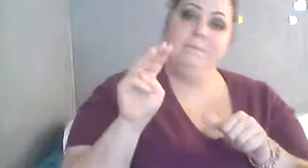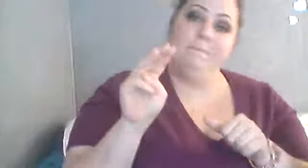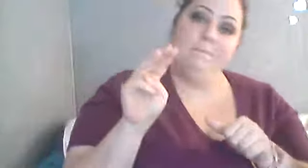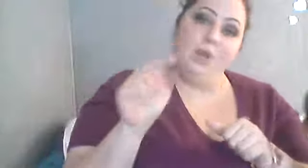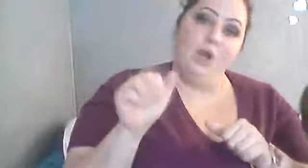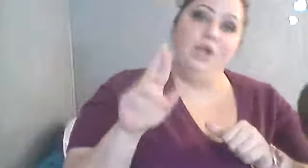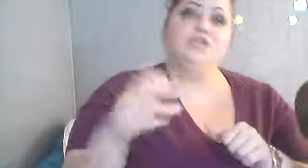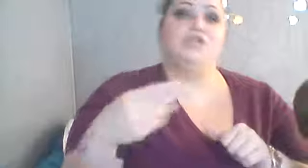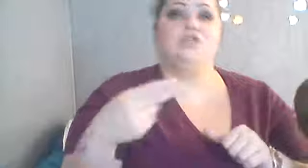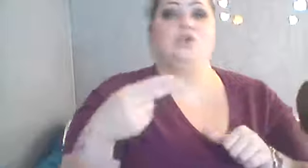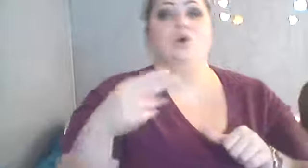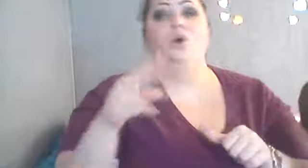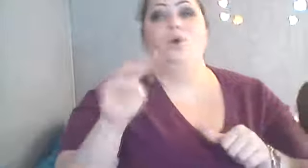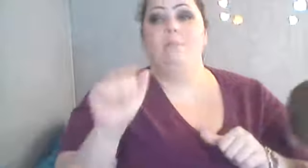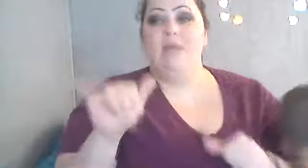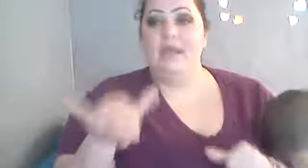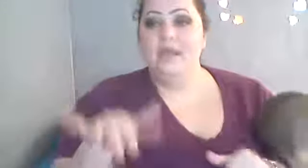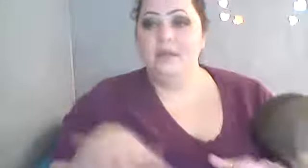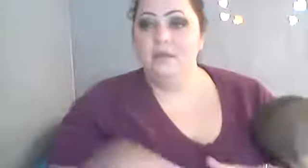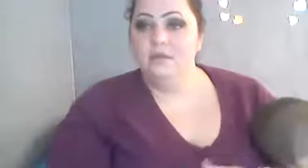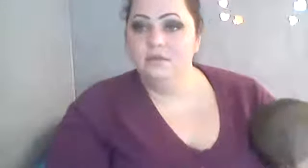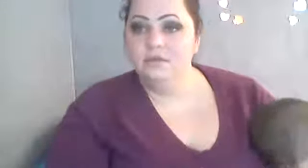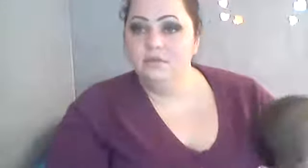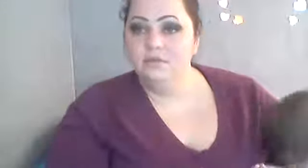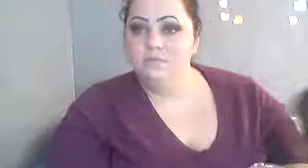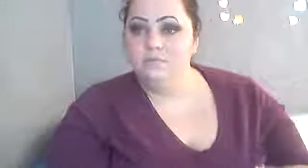in March or May.